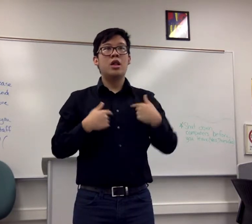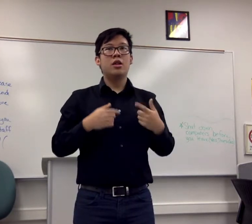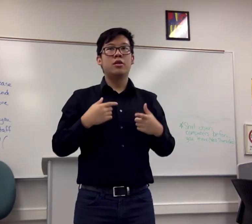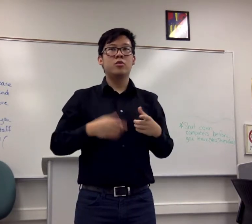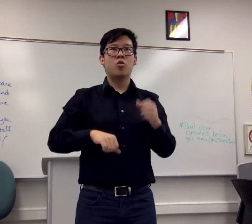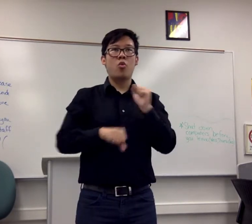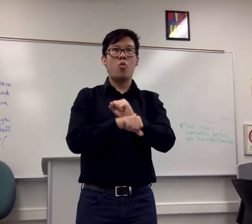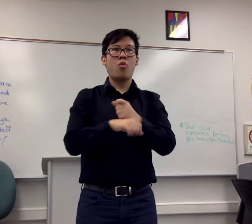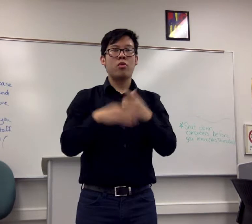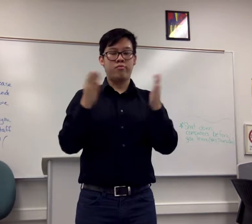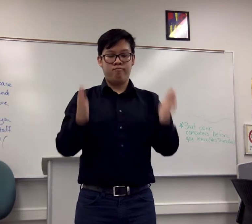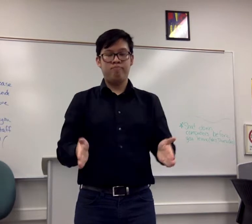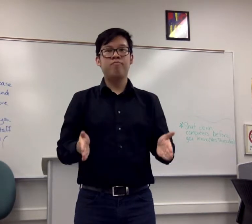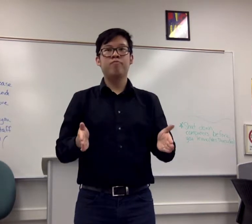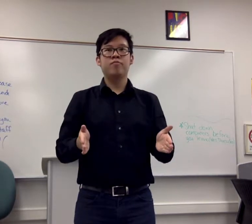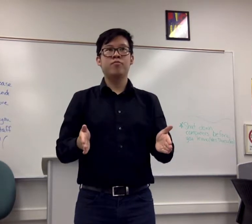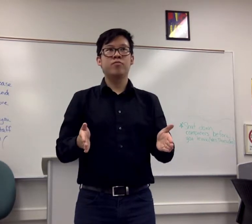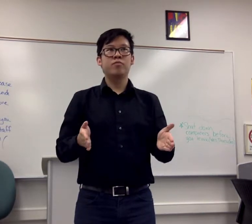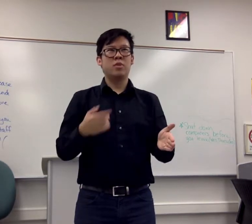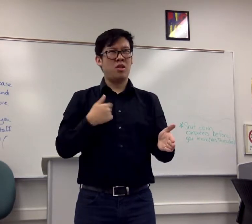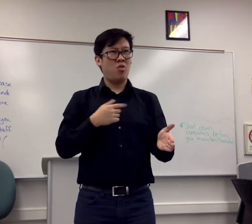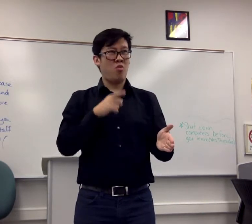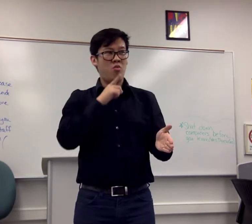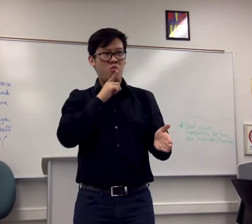is it really your place? You know,